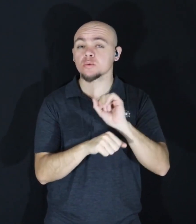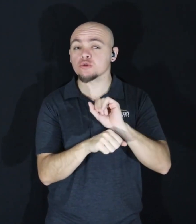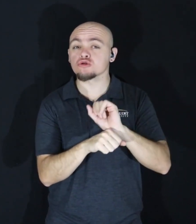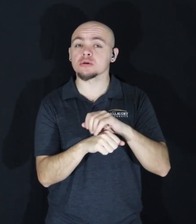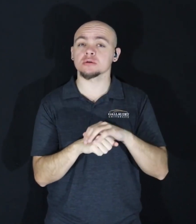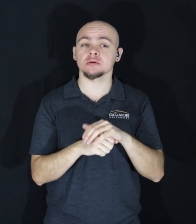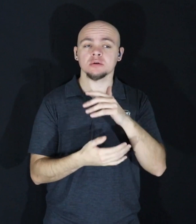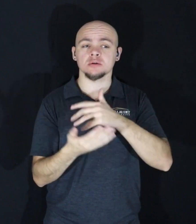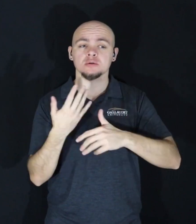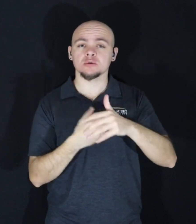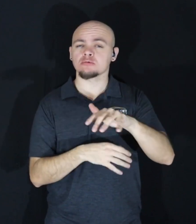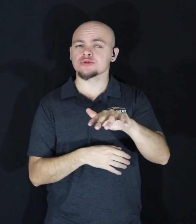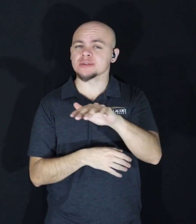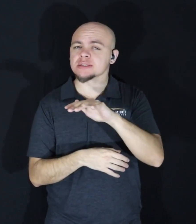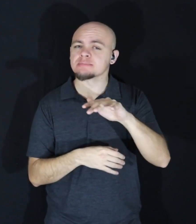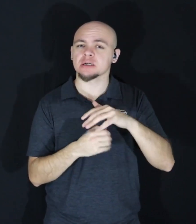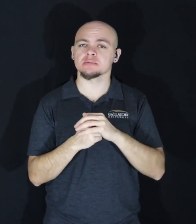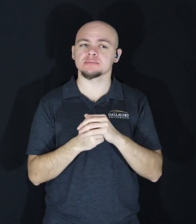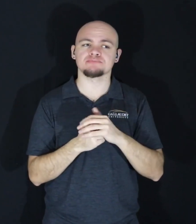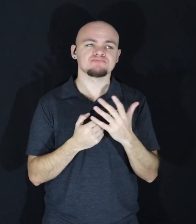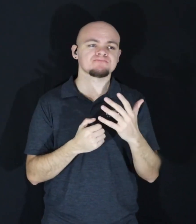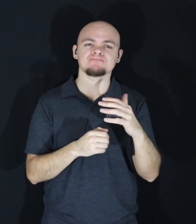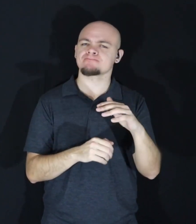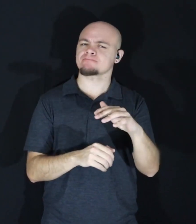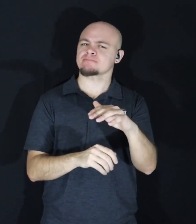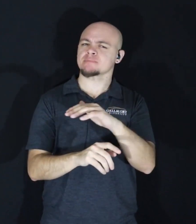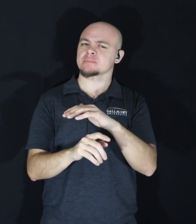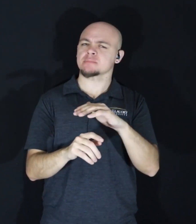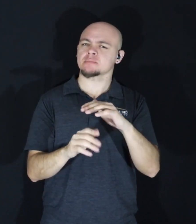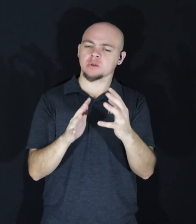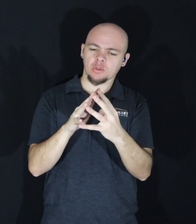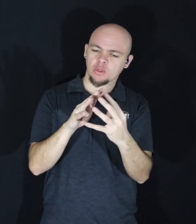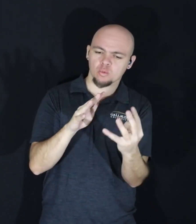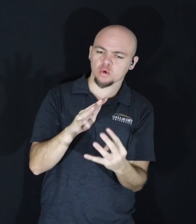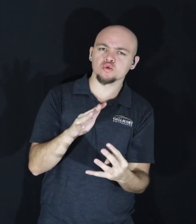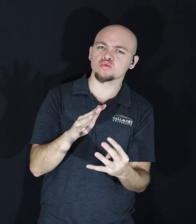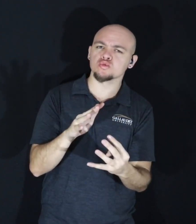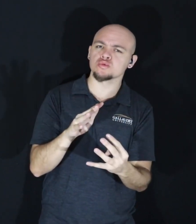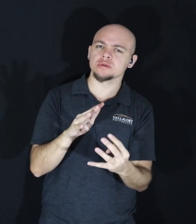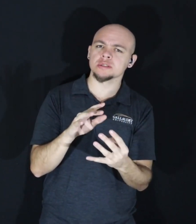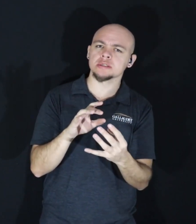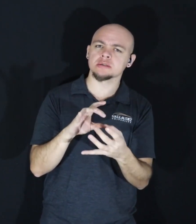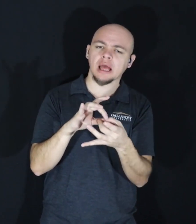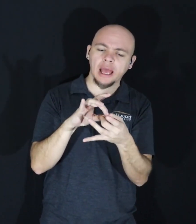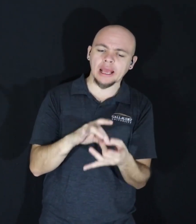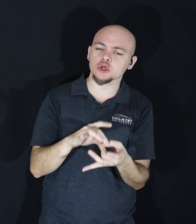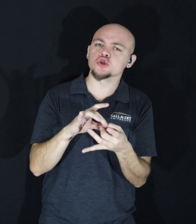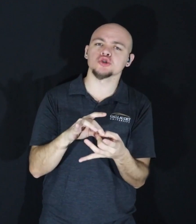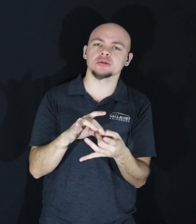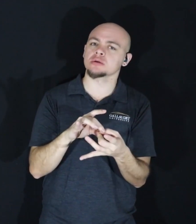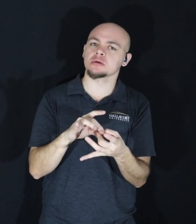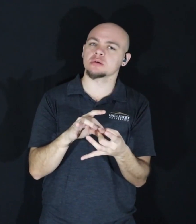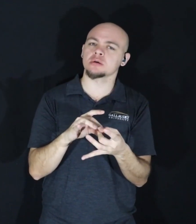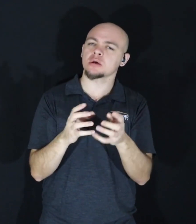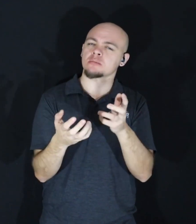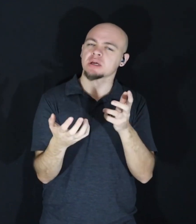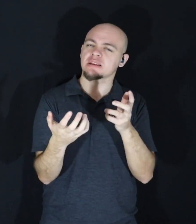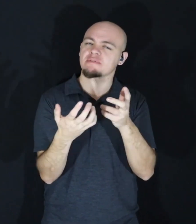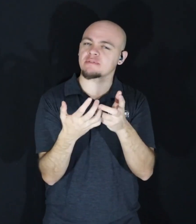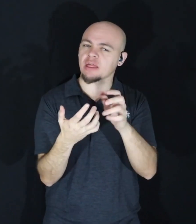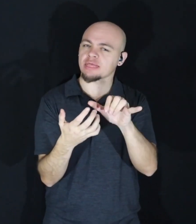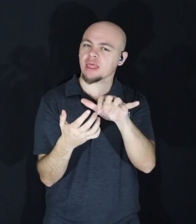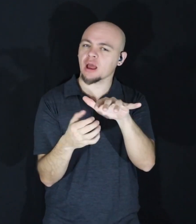social setting, somewhere where we're not the root of the chord, where we're not anchored, but we still need to find a way to fit into that